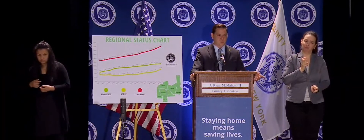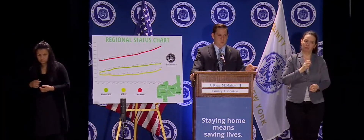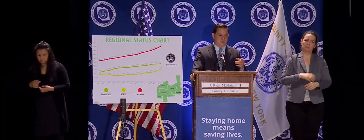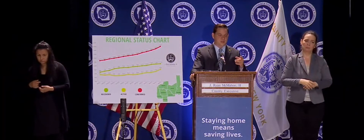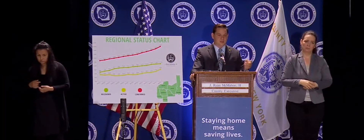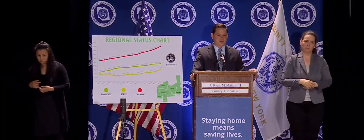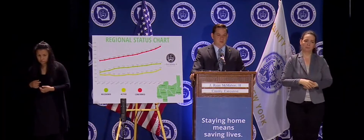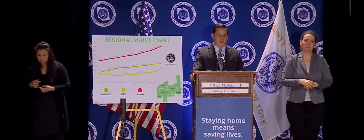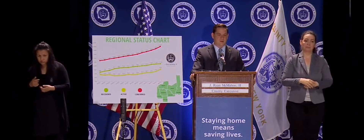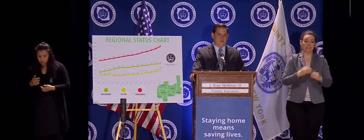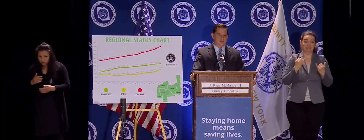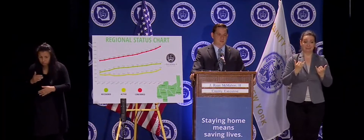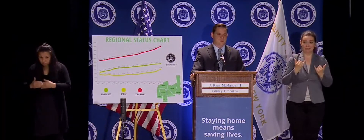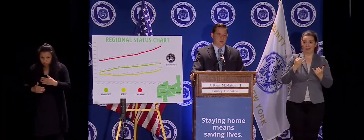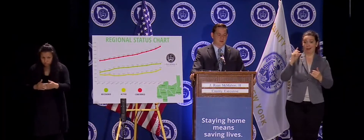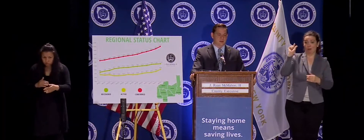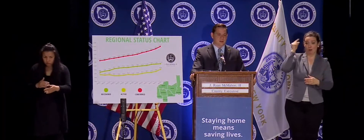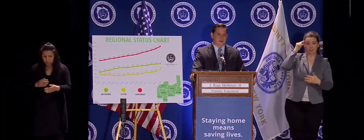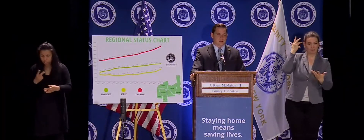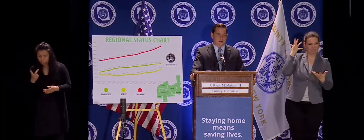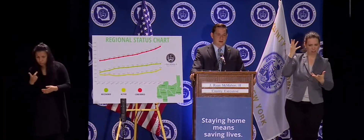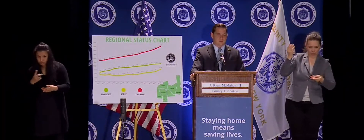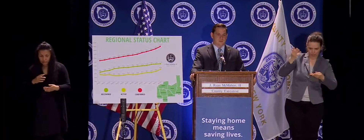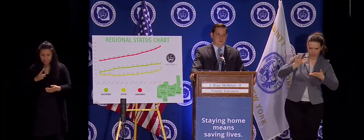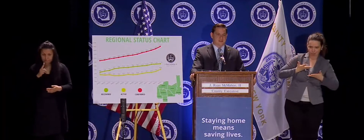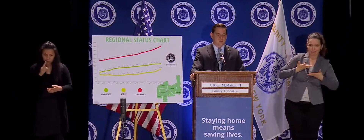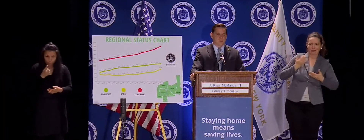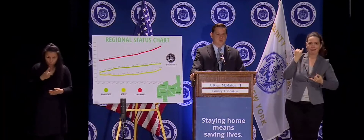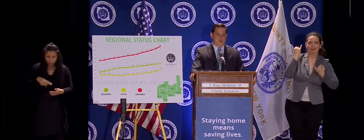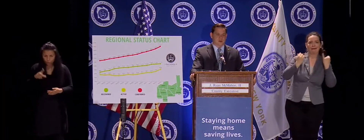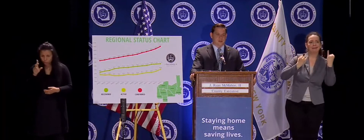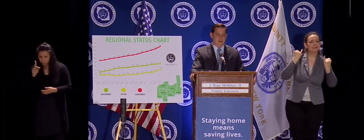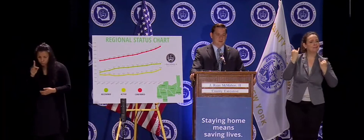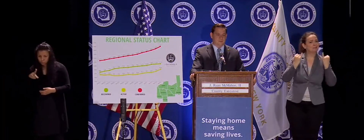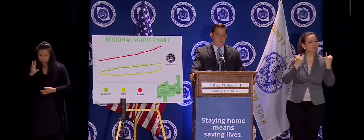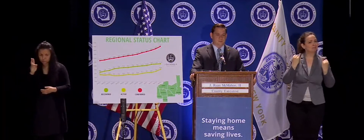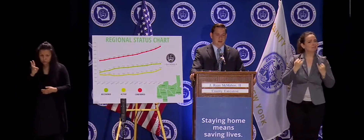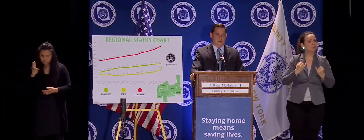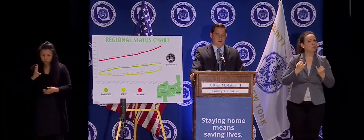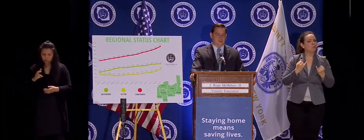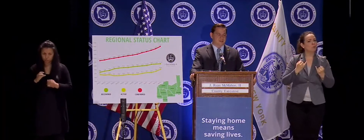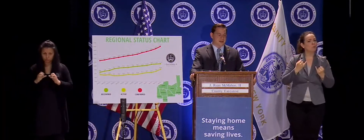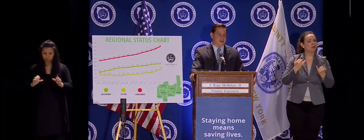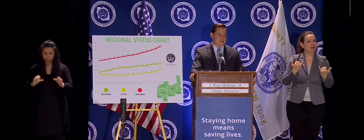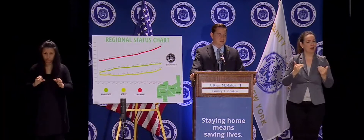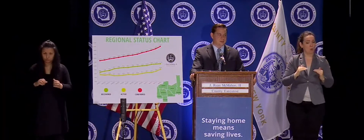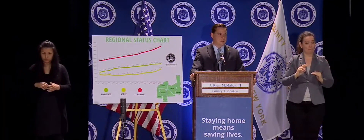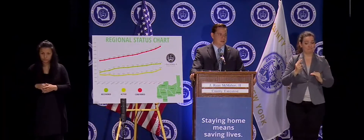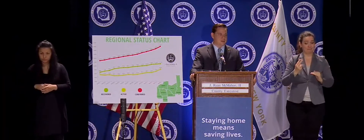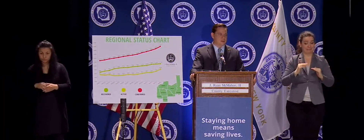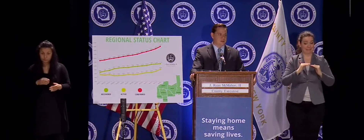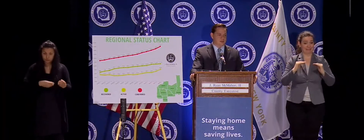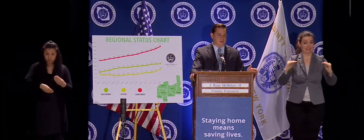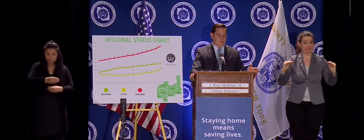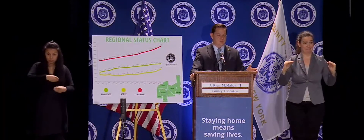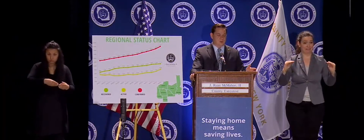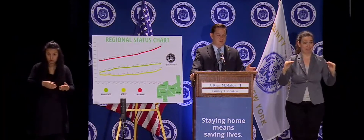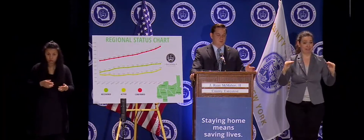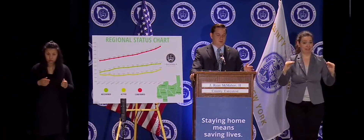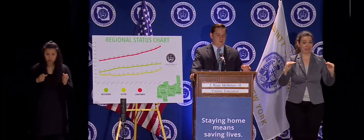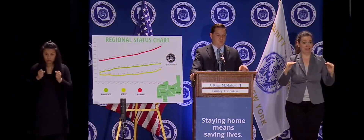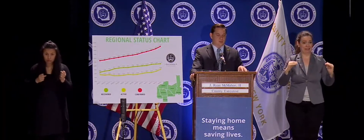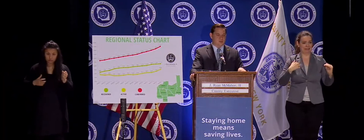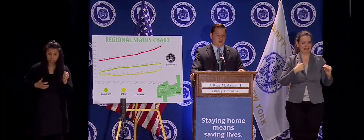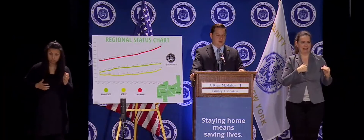about. We continue to have those conversations, but phase 2 is certainly I think the big test. And so you need to go